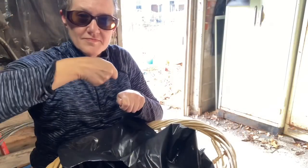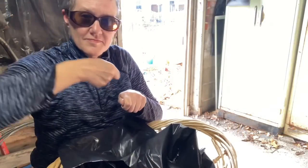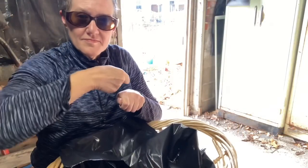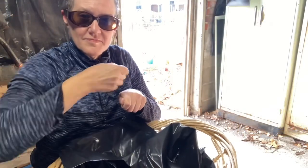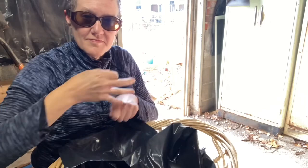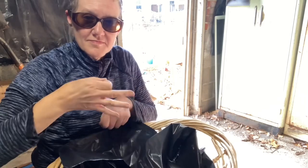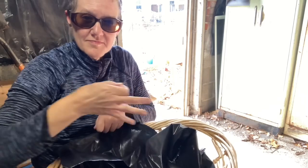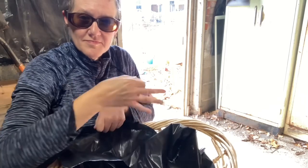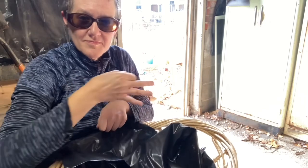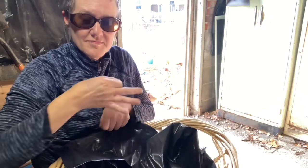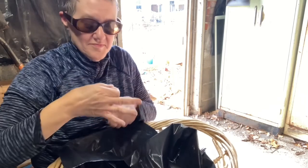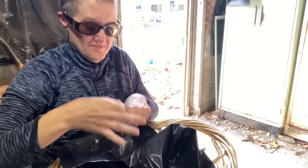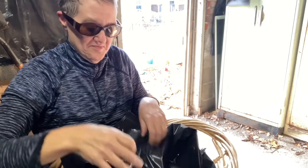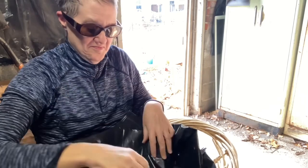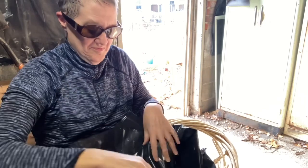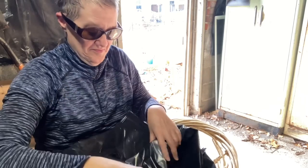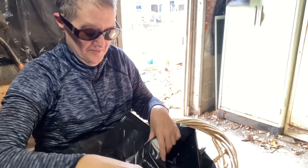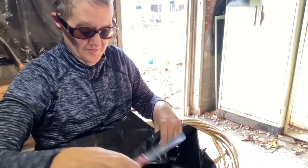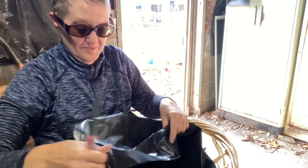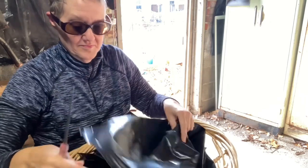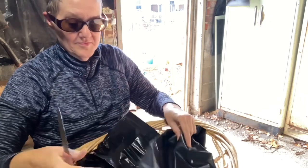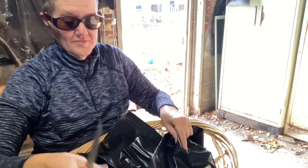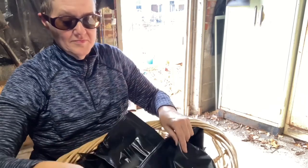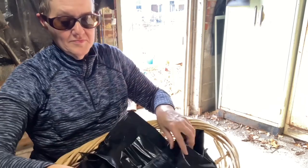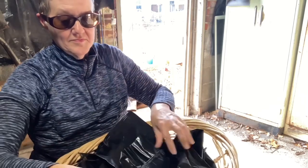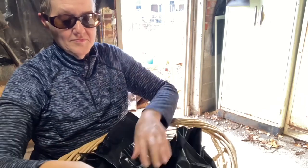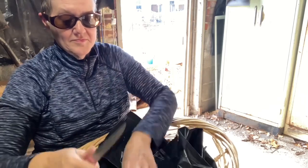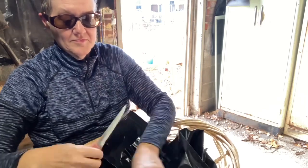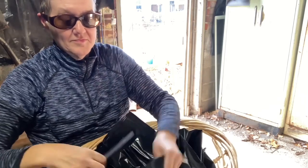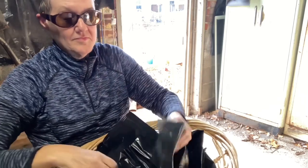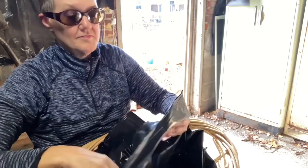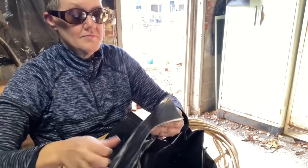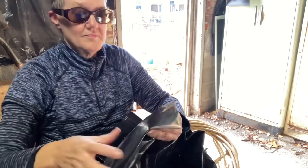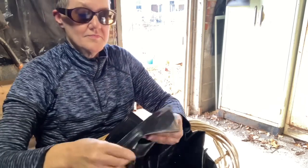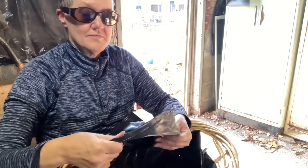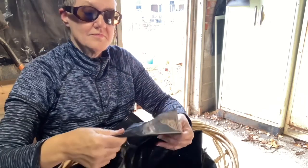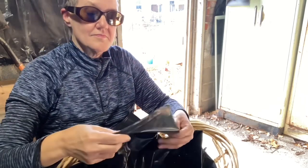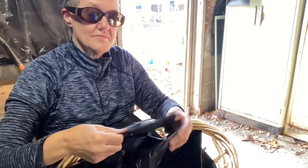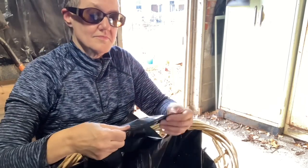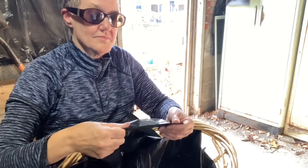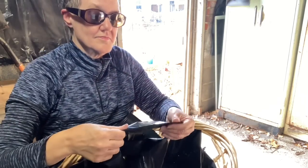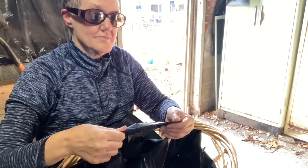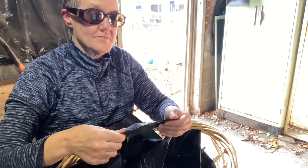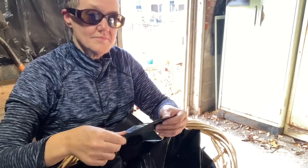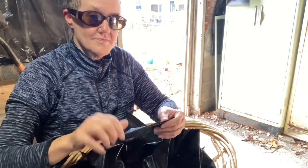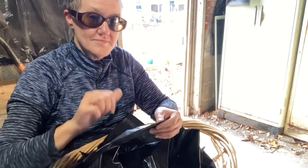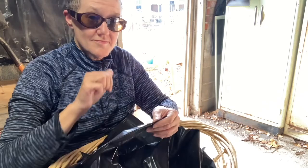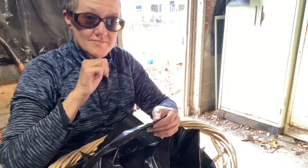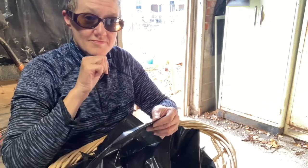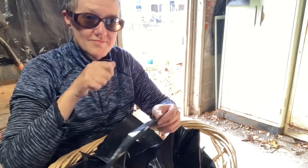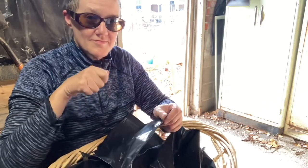their privacy, so we're going to work inside. So let's cut some holes in the rest of these trash